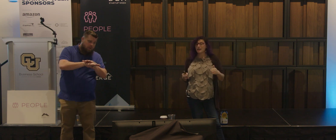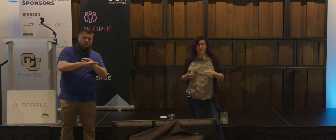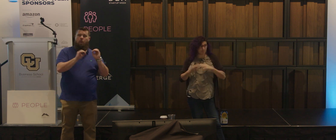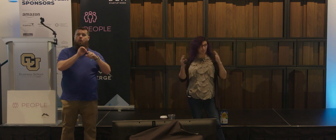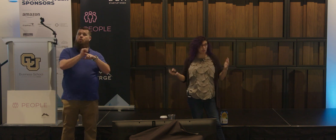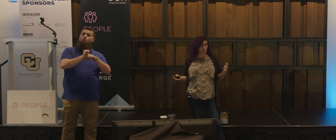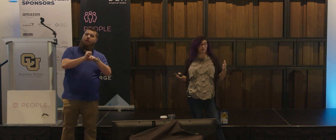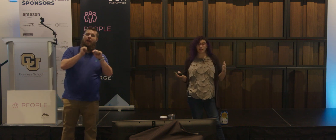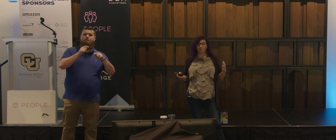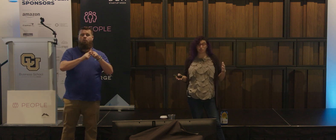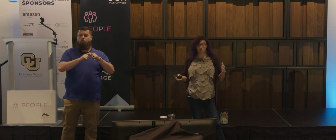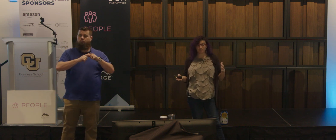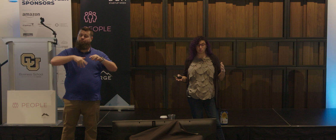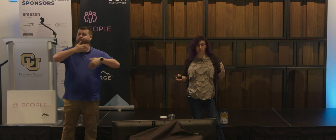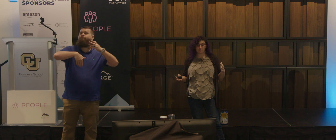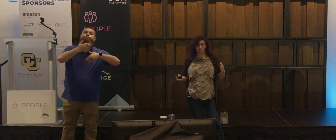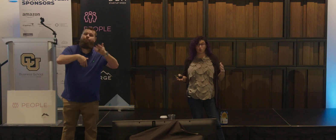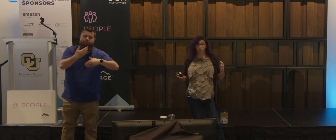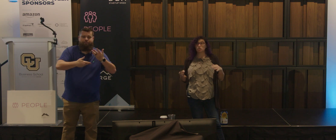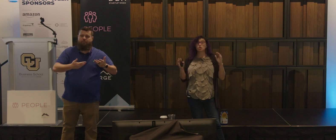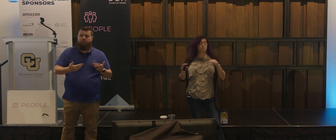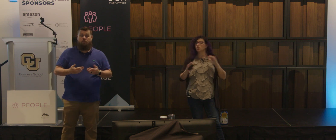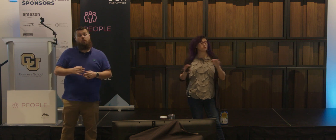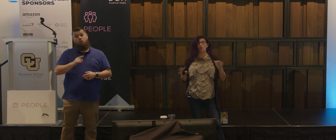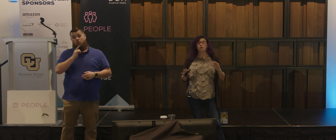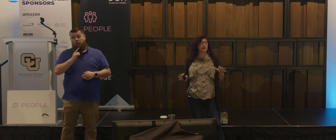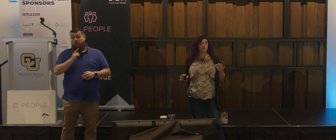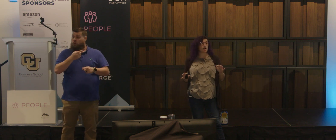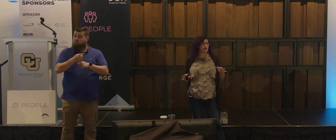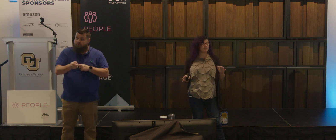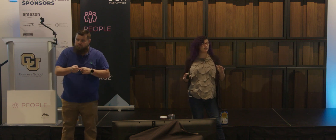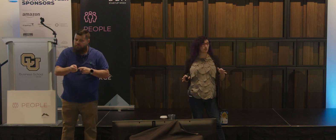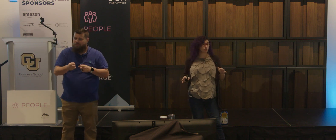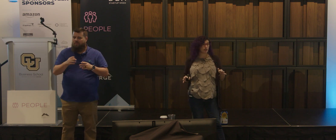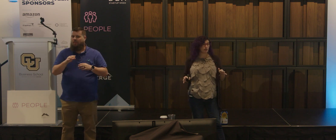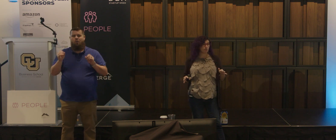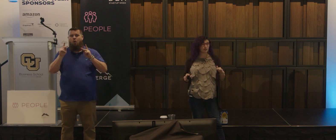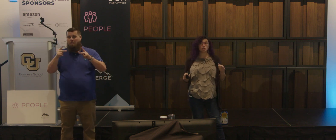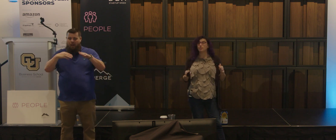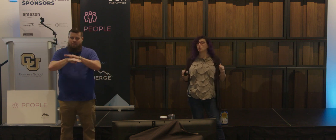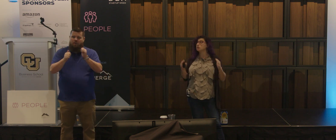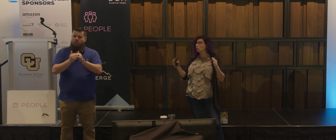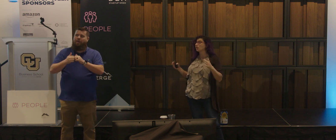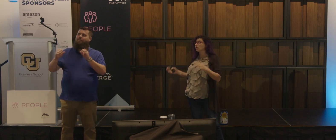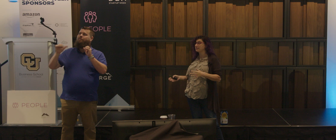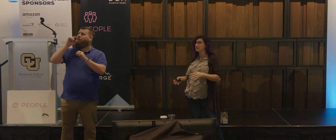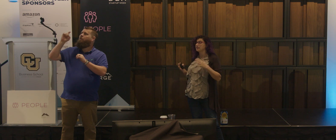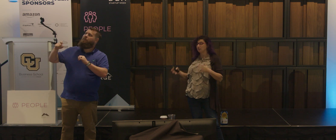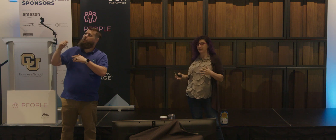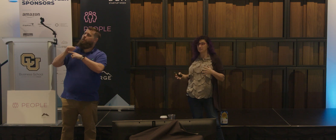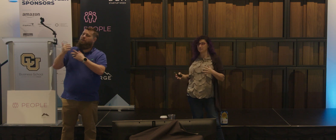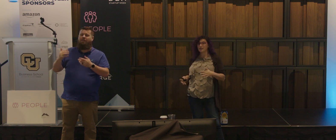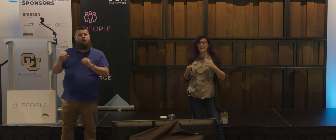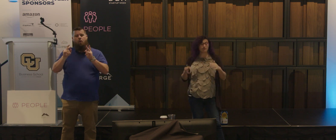training and be able to just pick up those job duties, which, spoilers, nobody will ever come in and need zero training because nobody knows your process